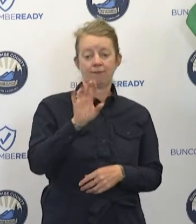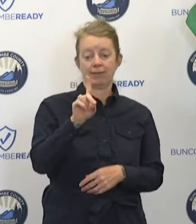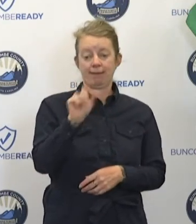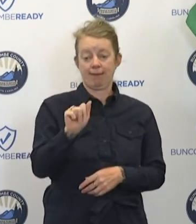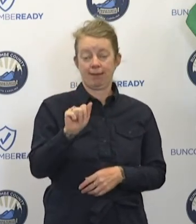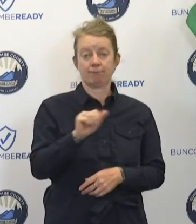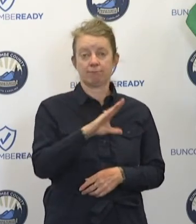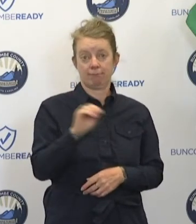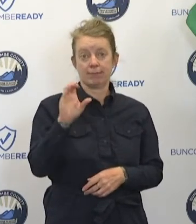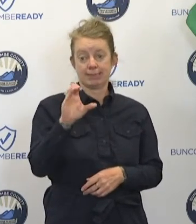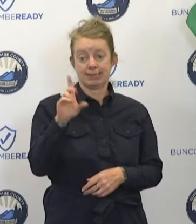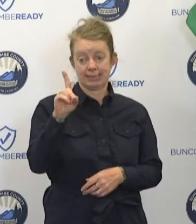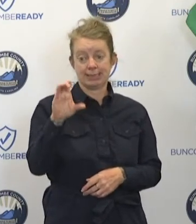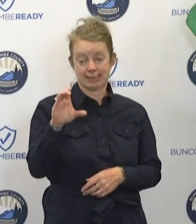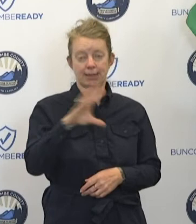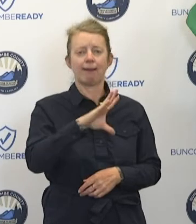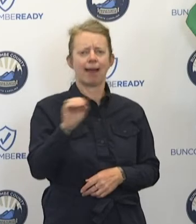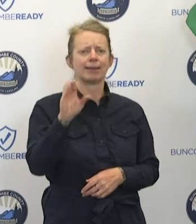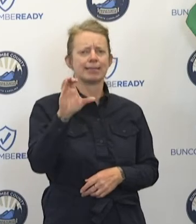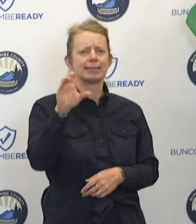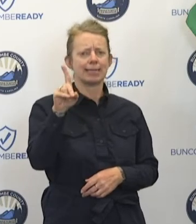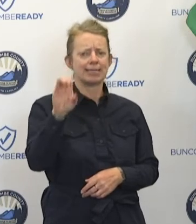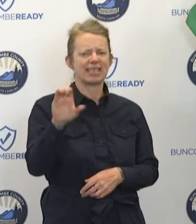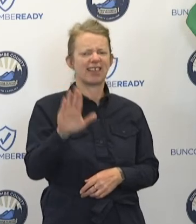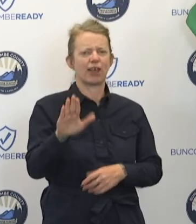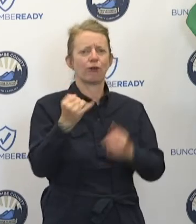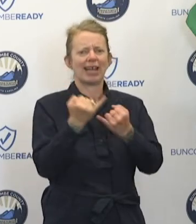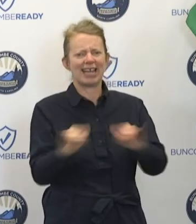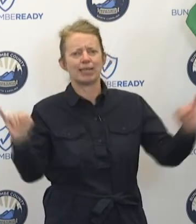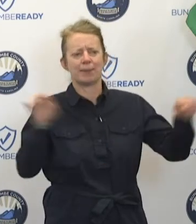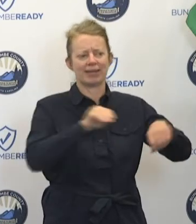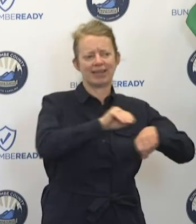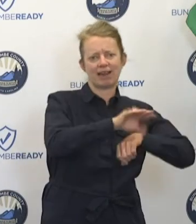CDC, and the CDC's Independent